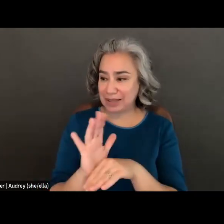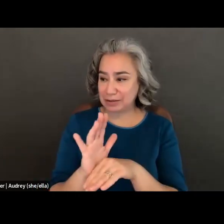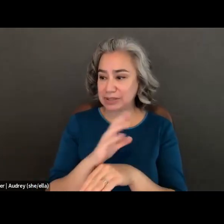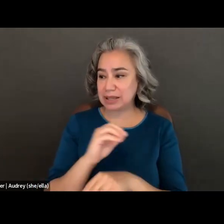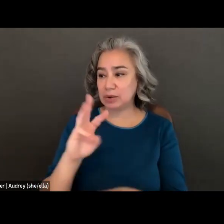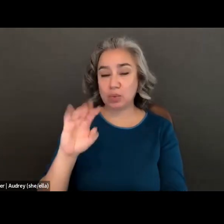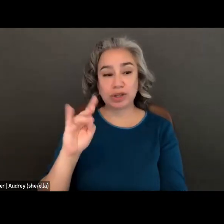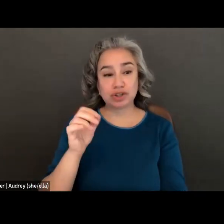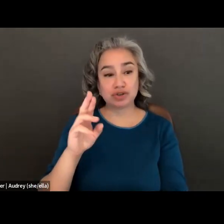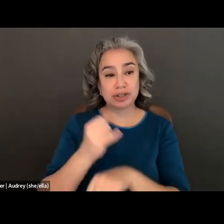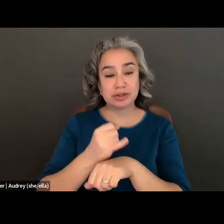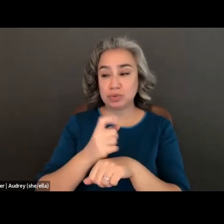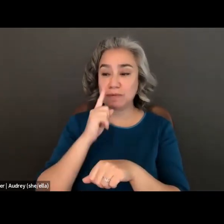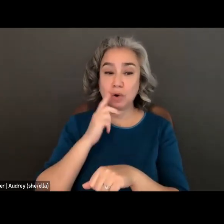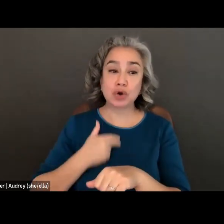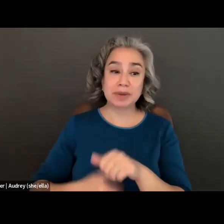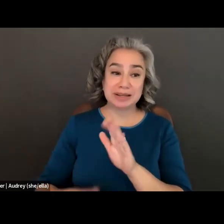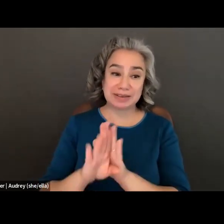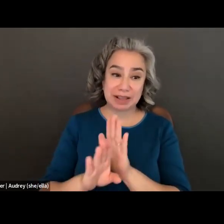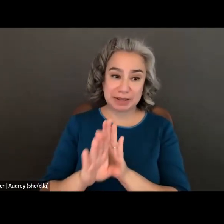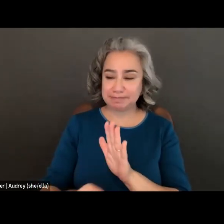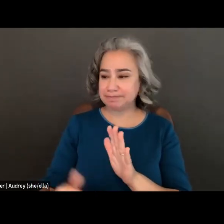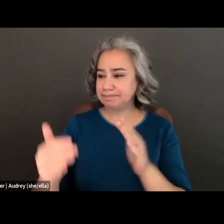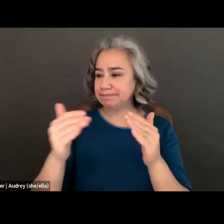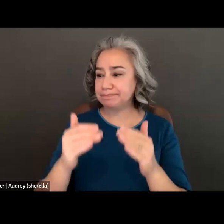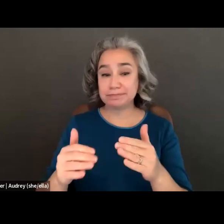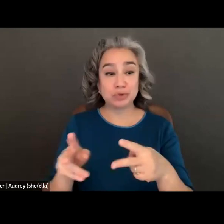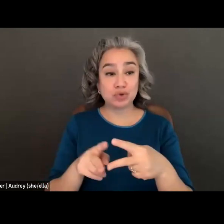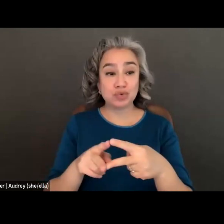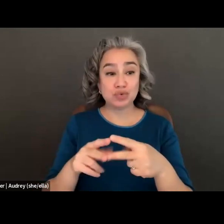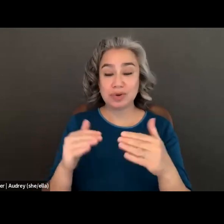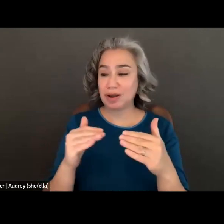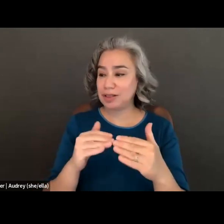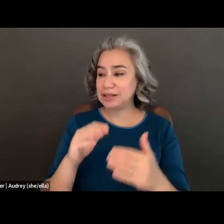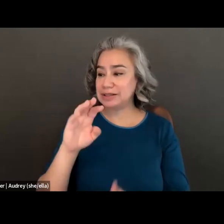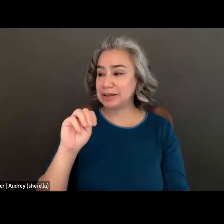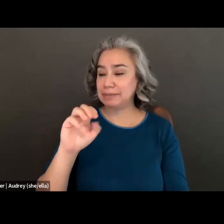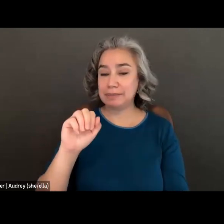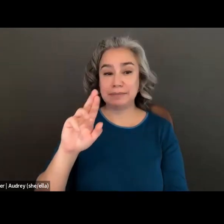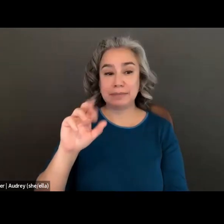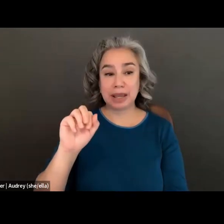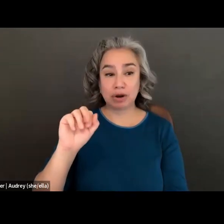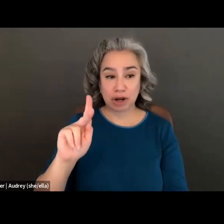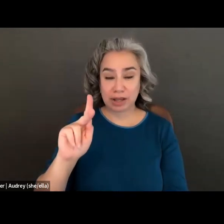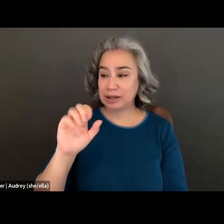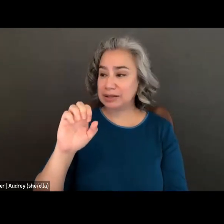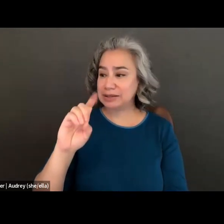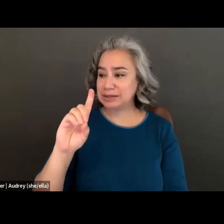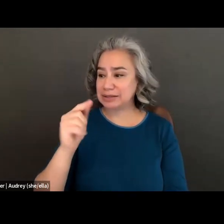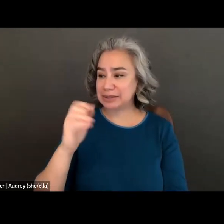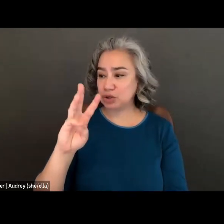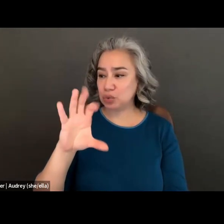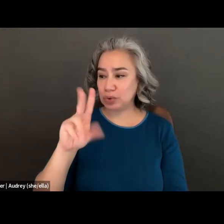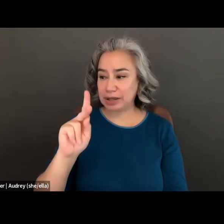Development. You will also hear from my 2 colleagues, Merrick Sedgwick and Lauren Proby. Merrick is our program